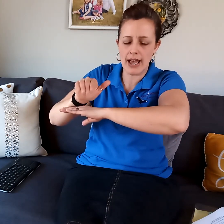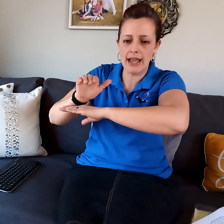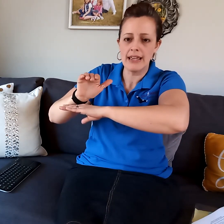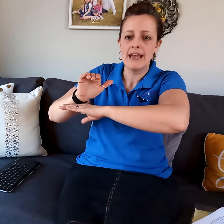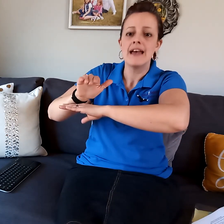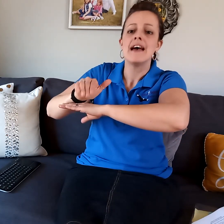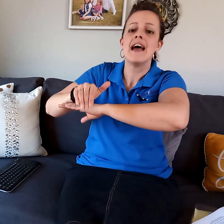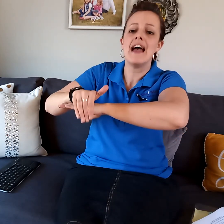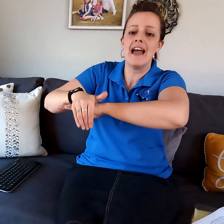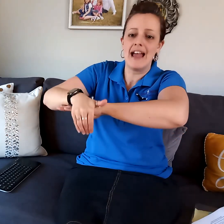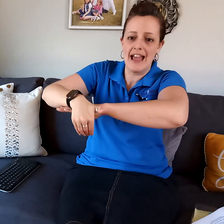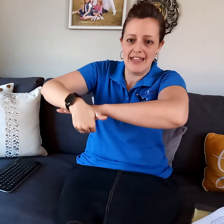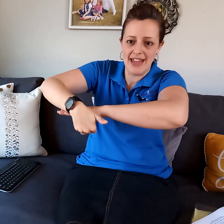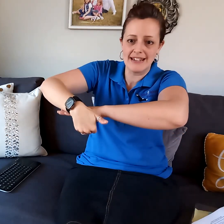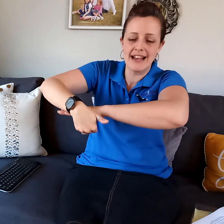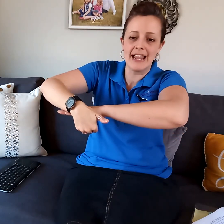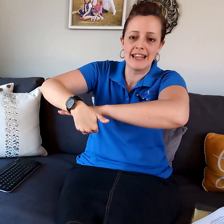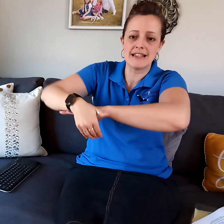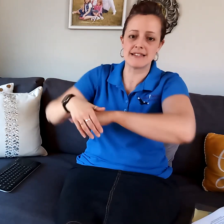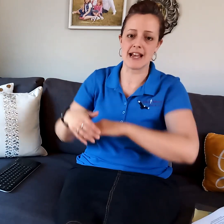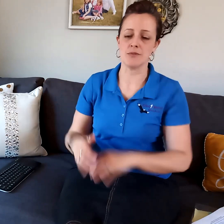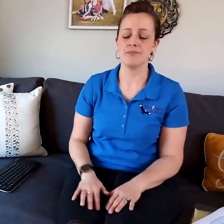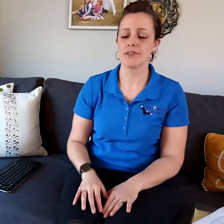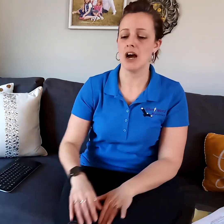Okay? And then night is down. All